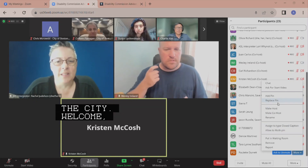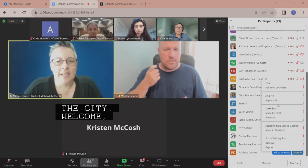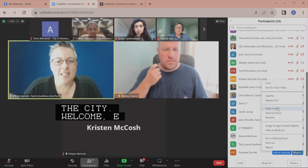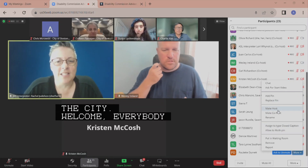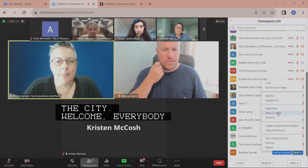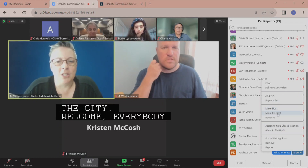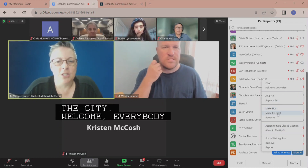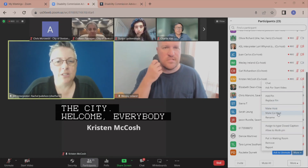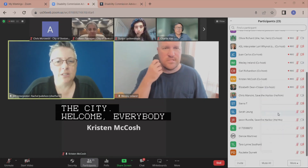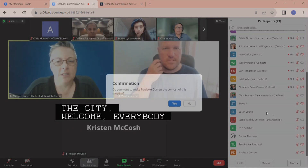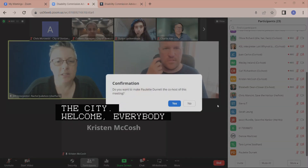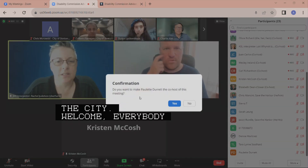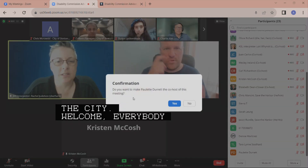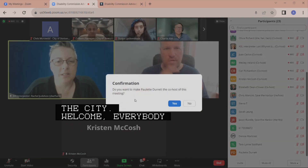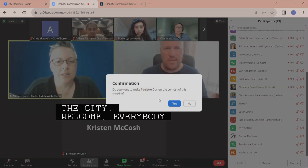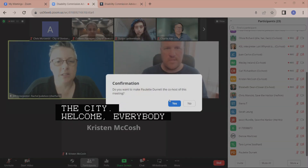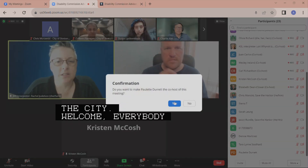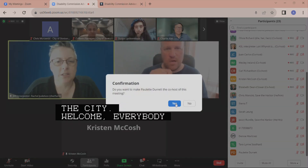Thanks very much.